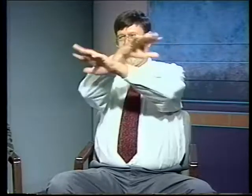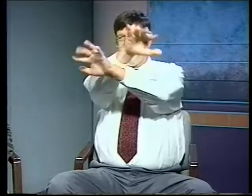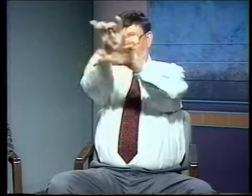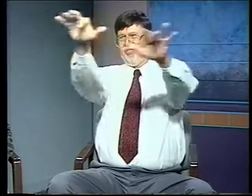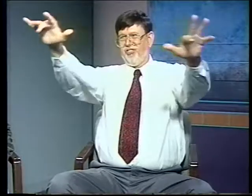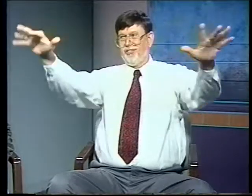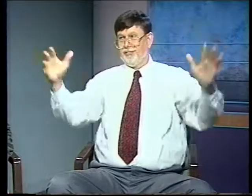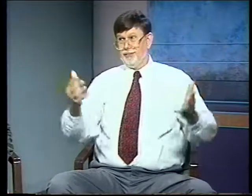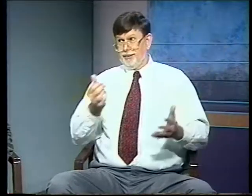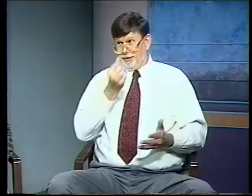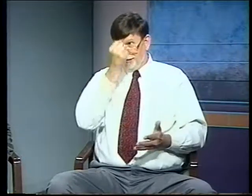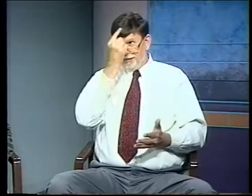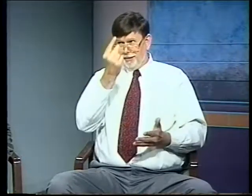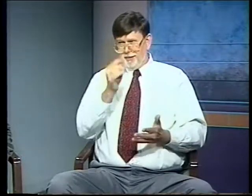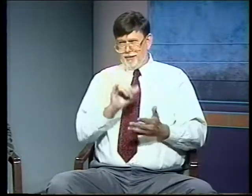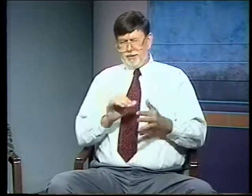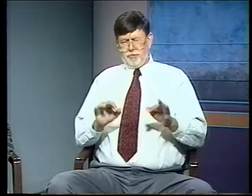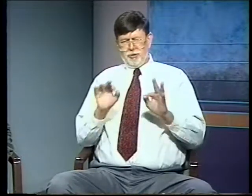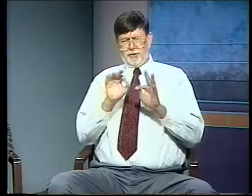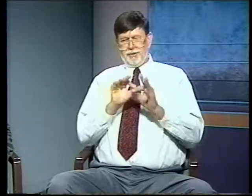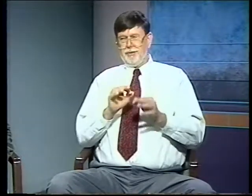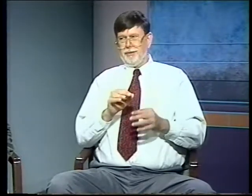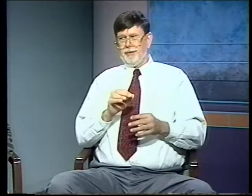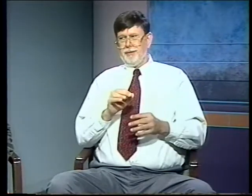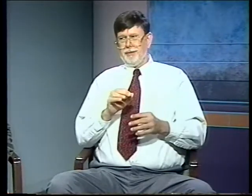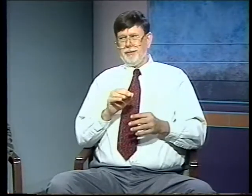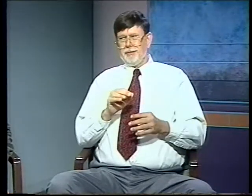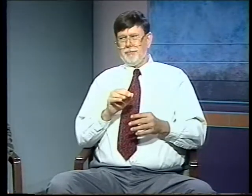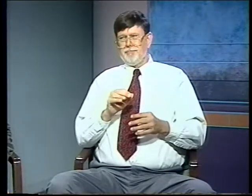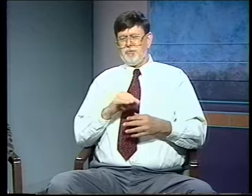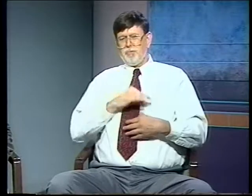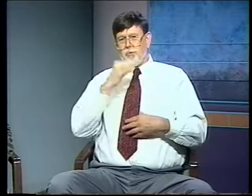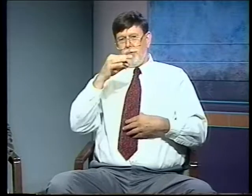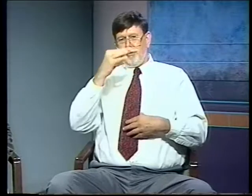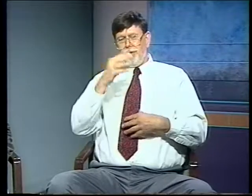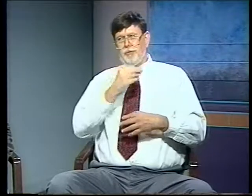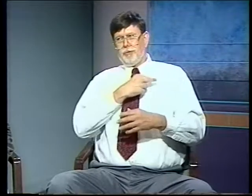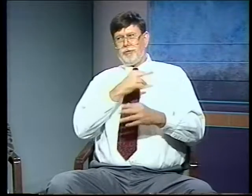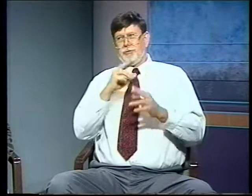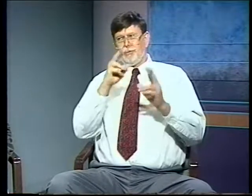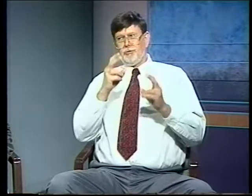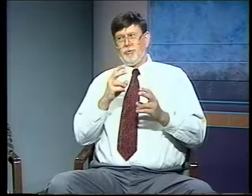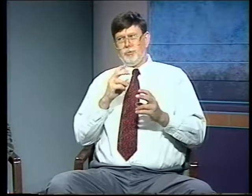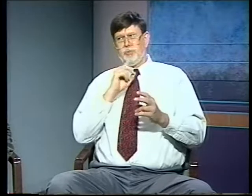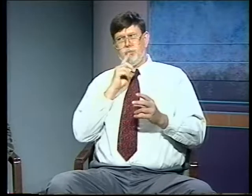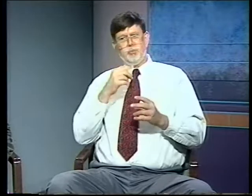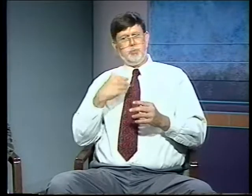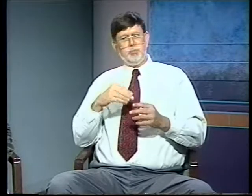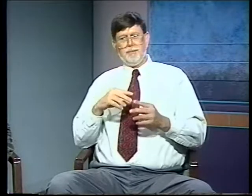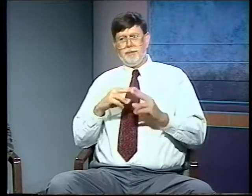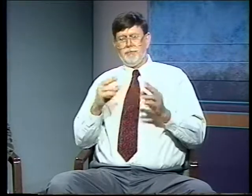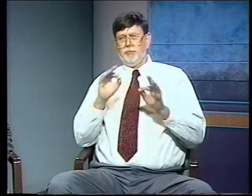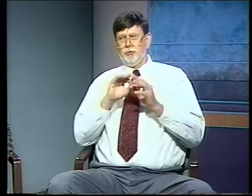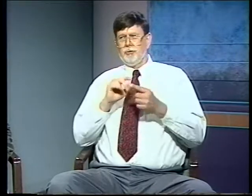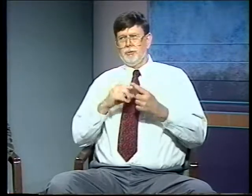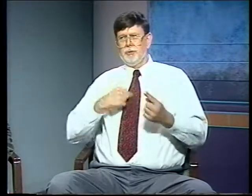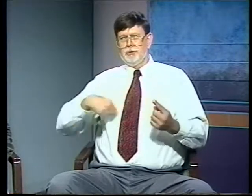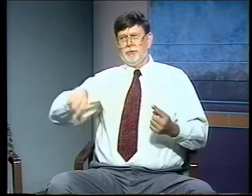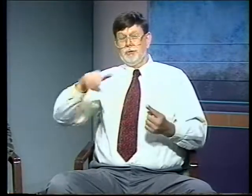both languages to be used and put out there at the same time. So that's really a spiritual, a religious issue